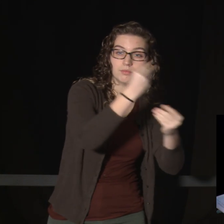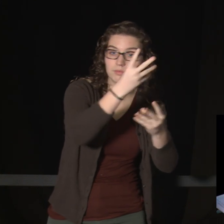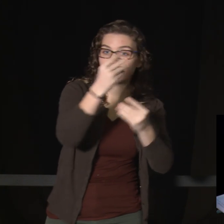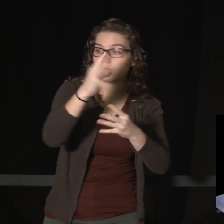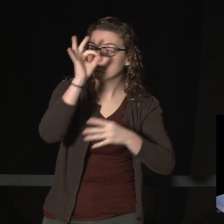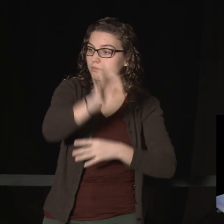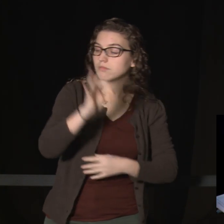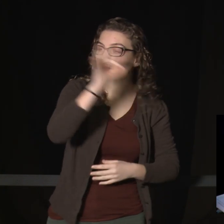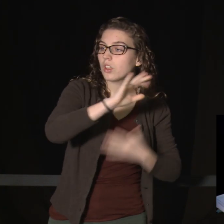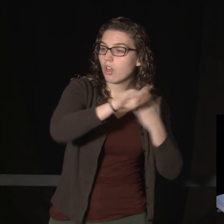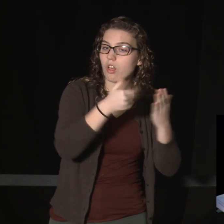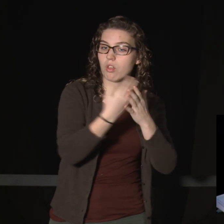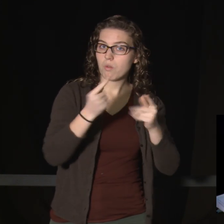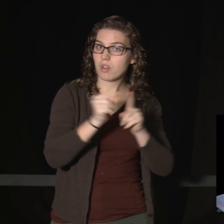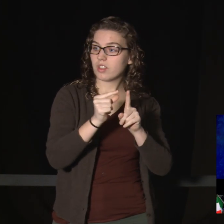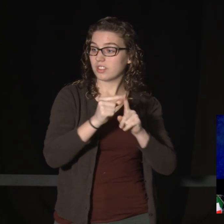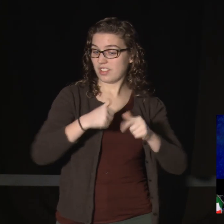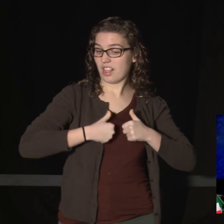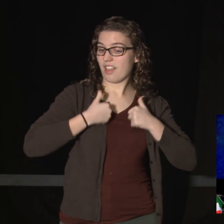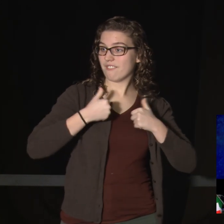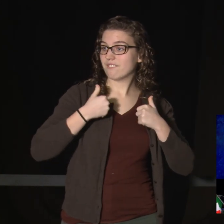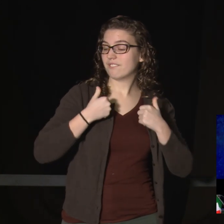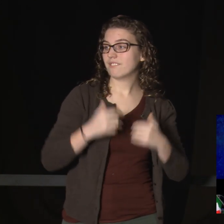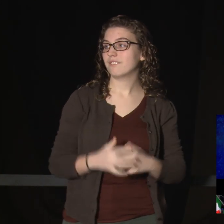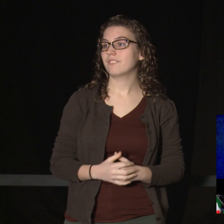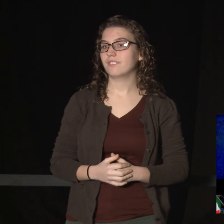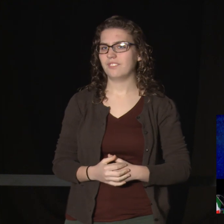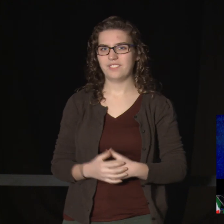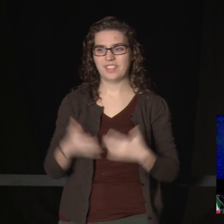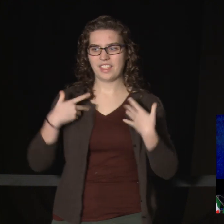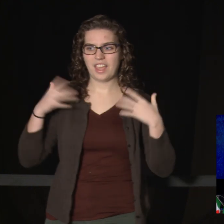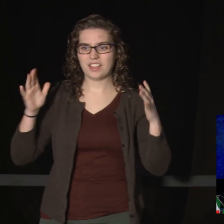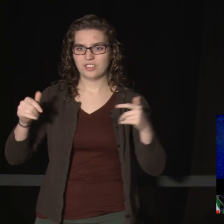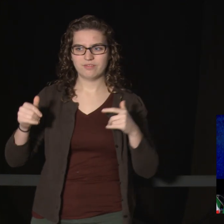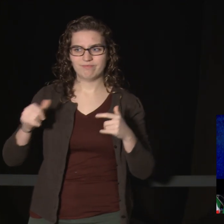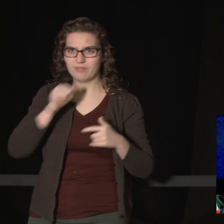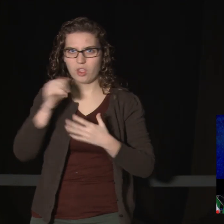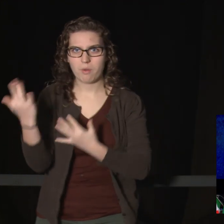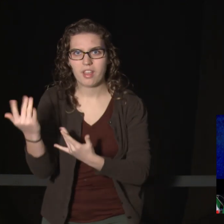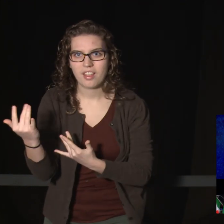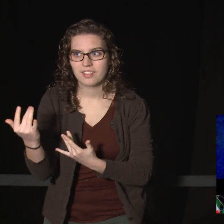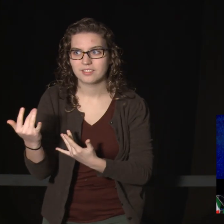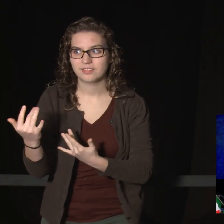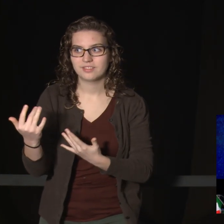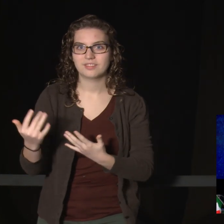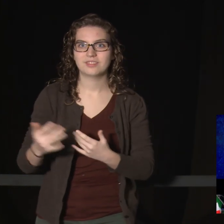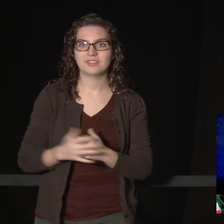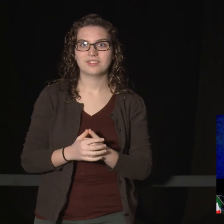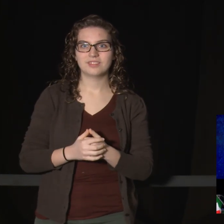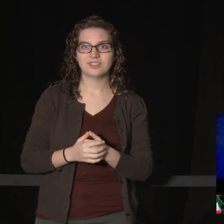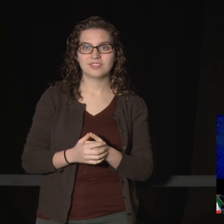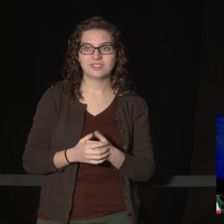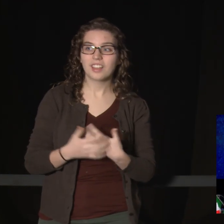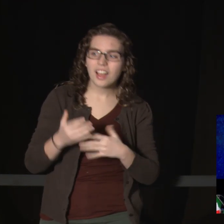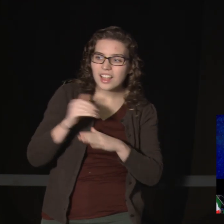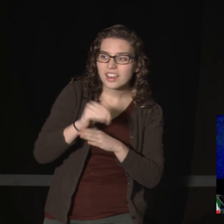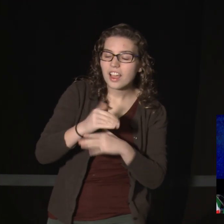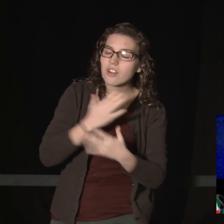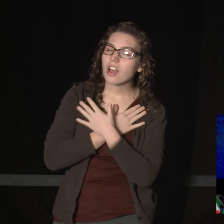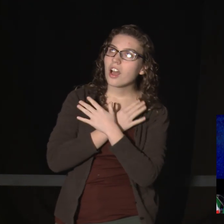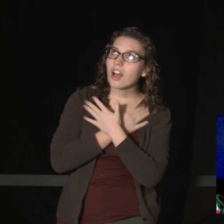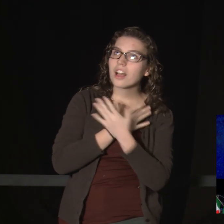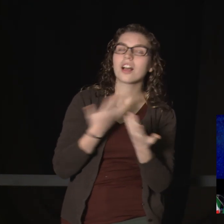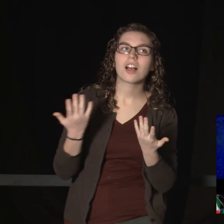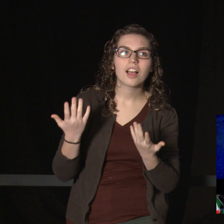The angels don't even miss a beat. Hey, Don't I get some downtime? A night of rest? Maybe a